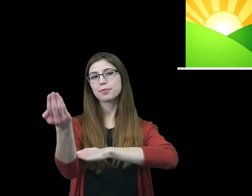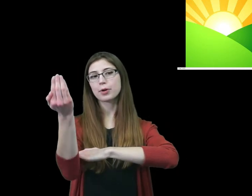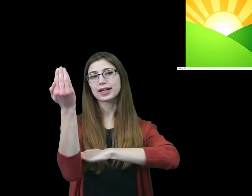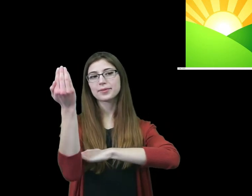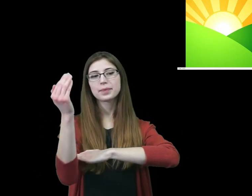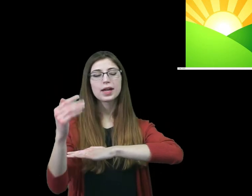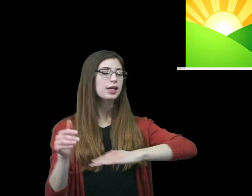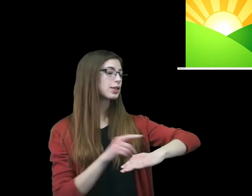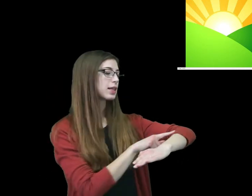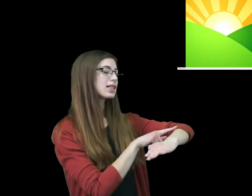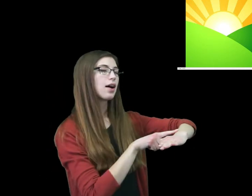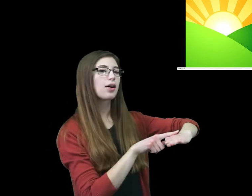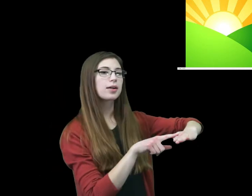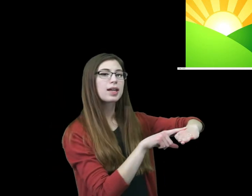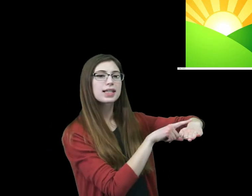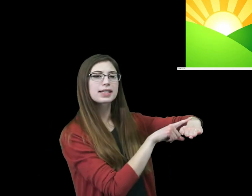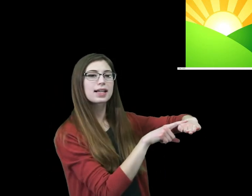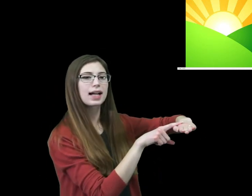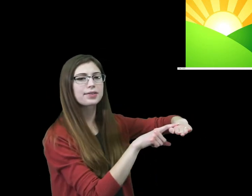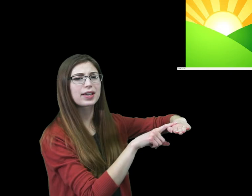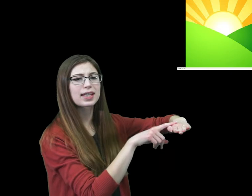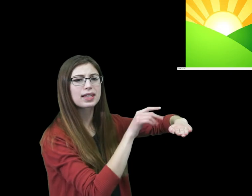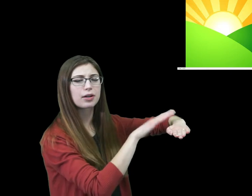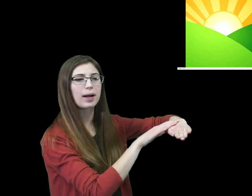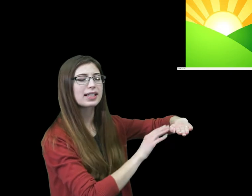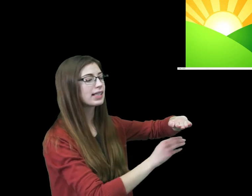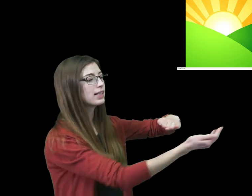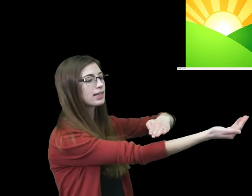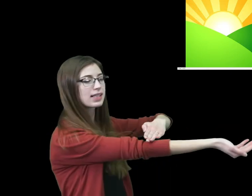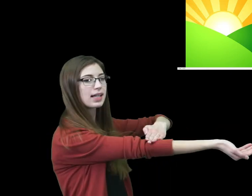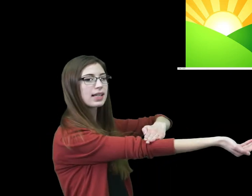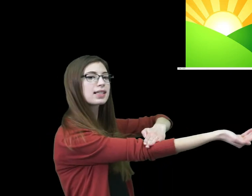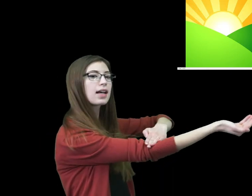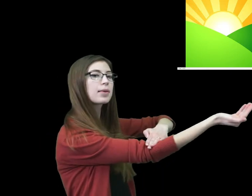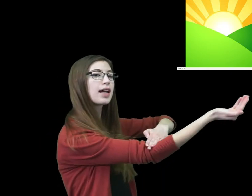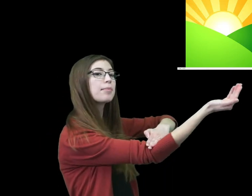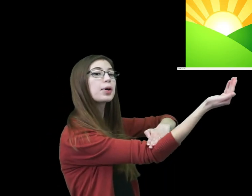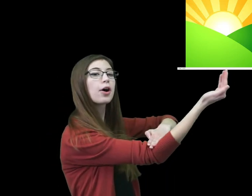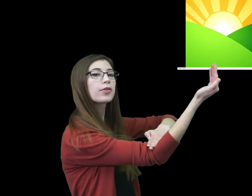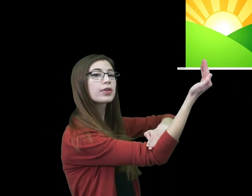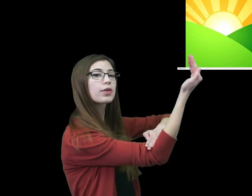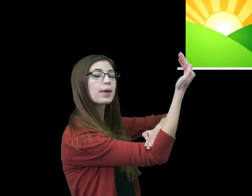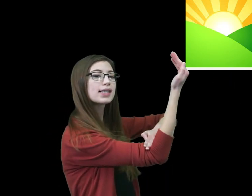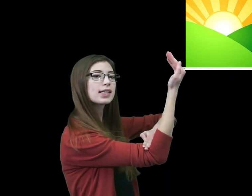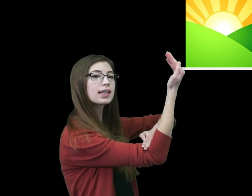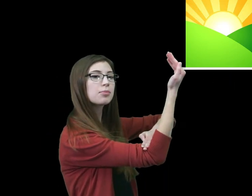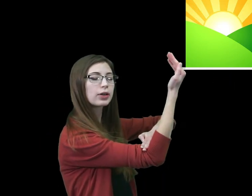Morning. So this arm is kind of like the horizon. The sun is coming up over the horizon in the morning.